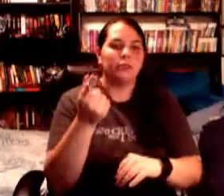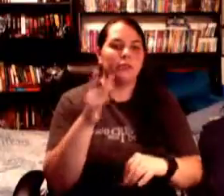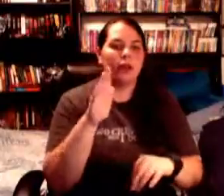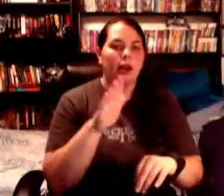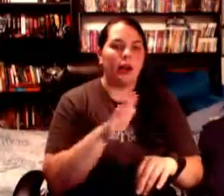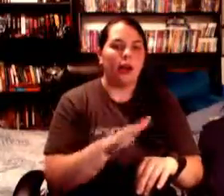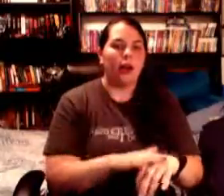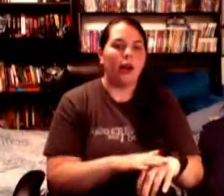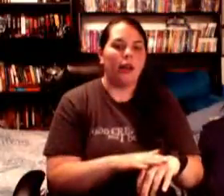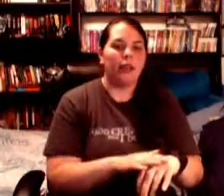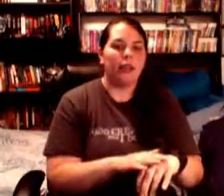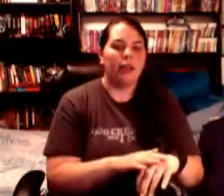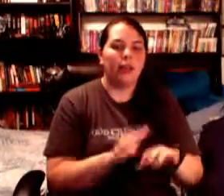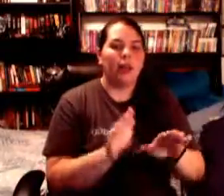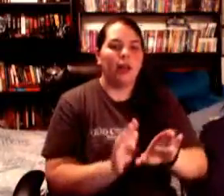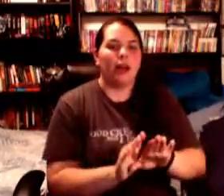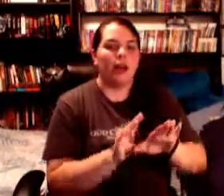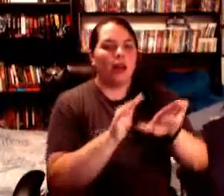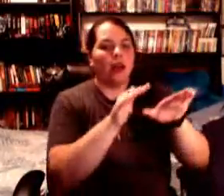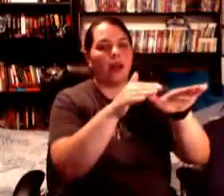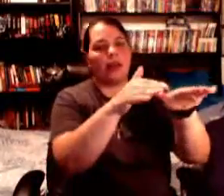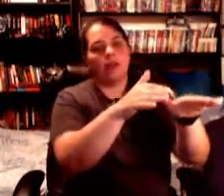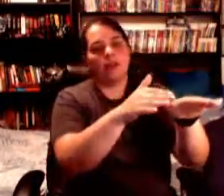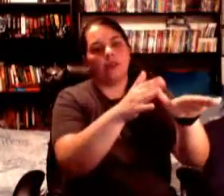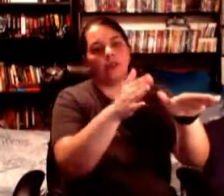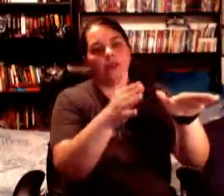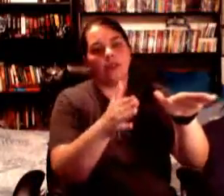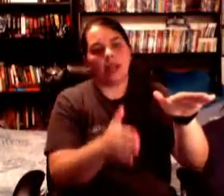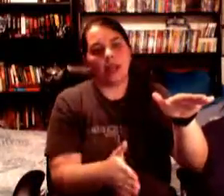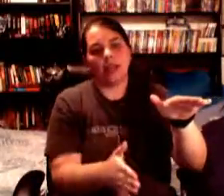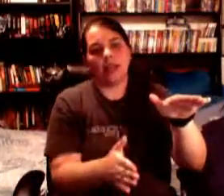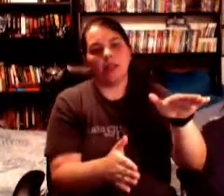once on a hillside,